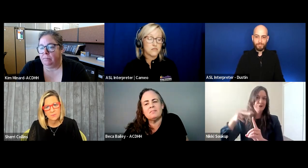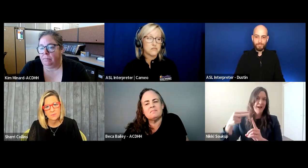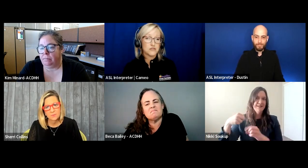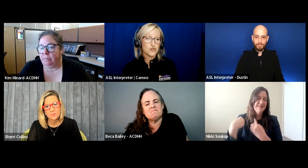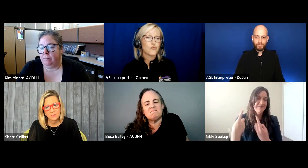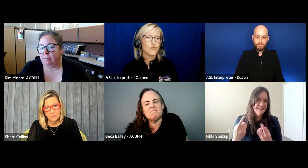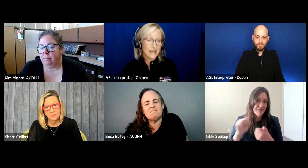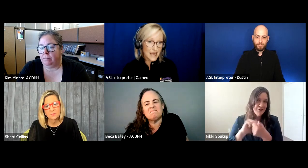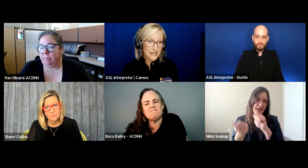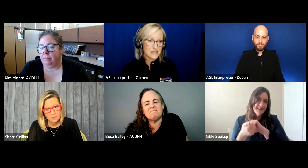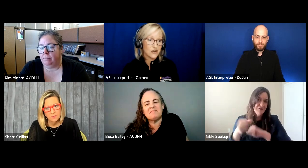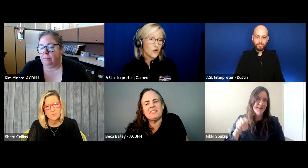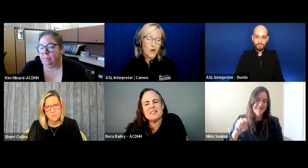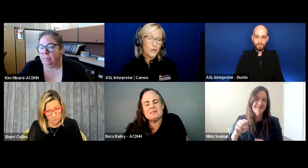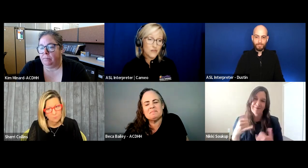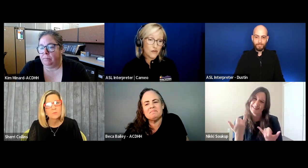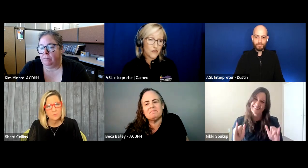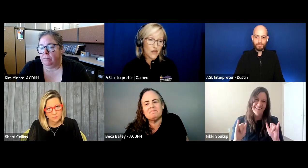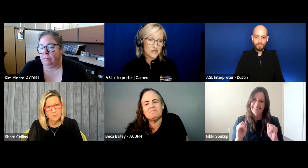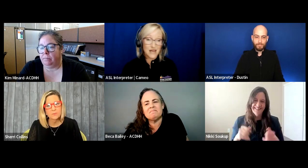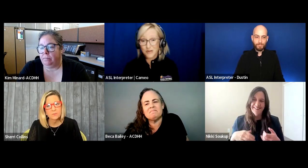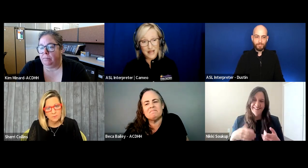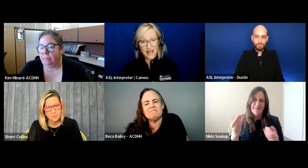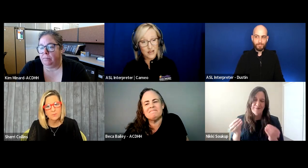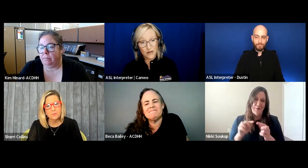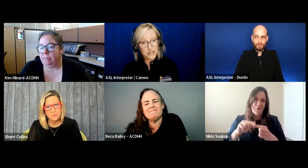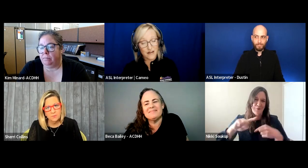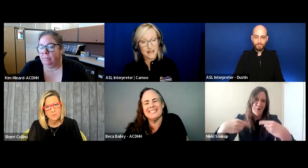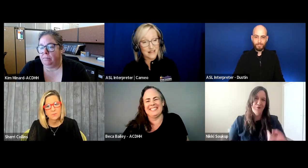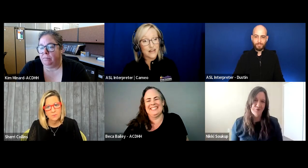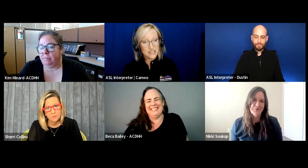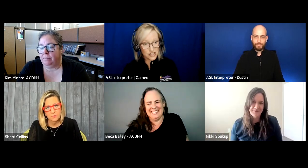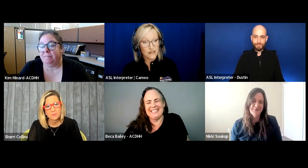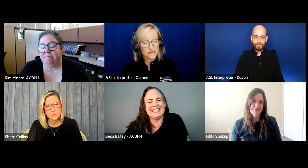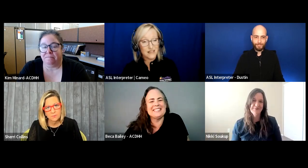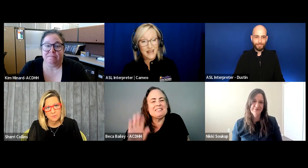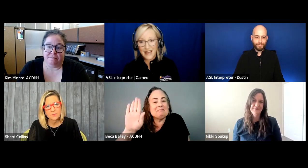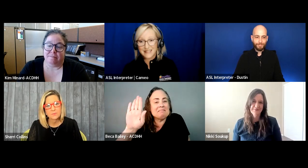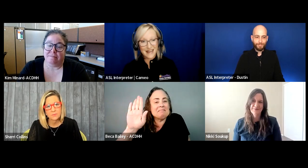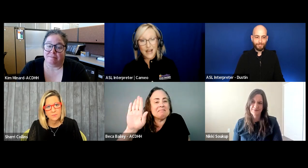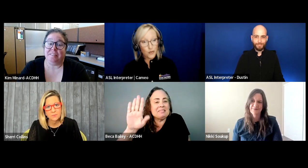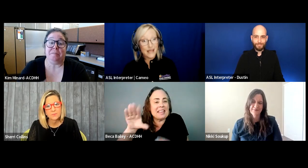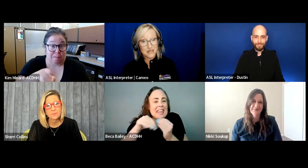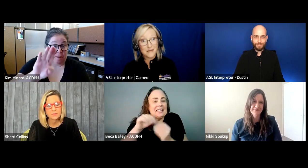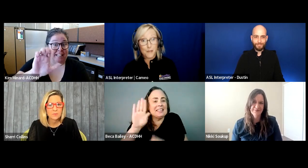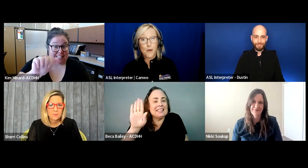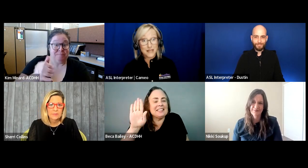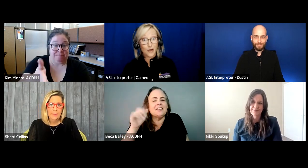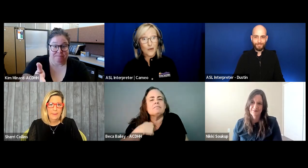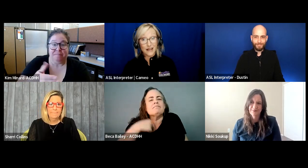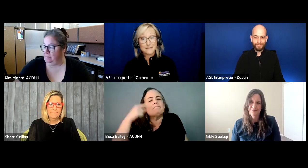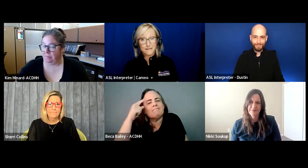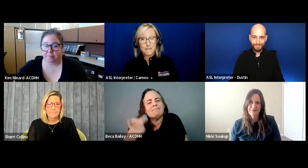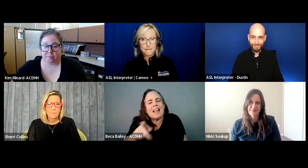world to recognize what we've known for a long time. So I agree with Sherry that there is a shift, and I hope we keep this